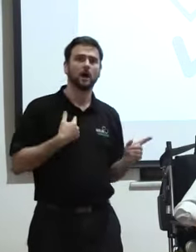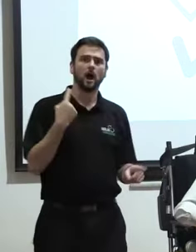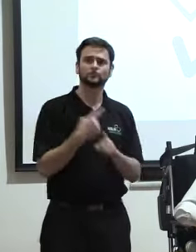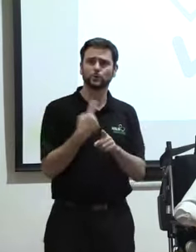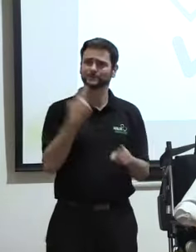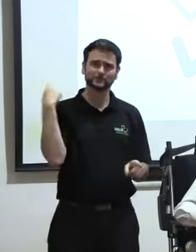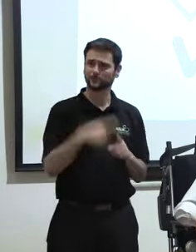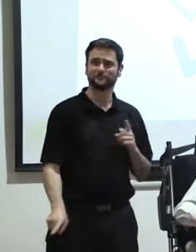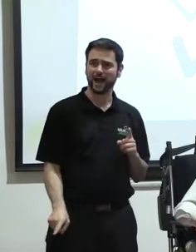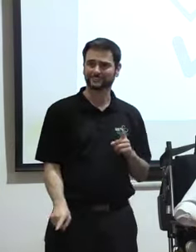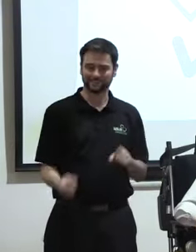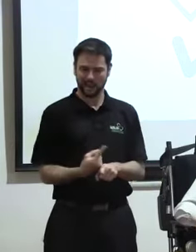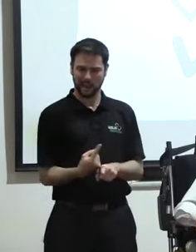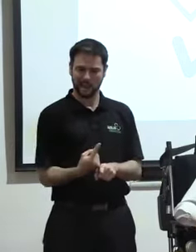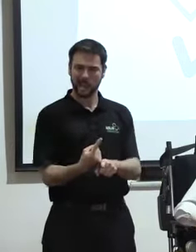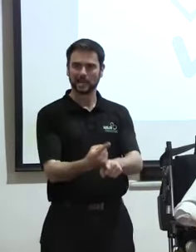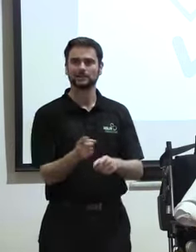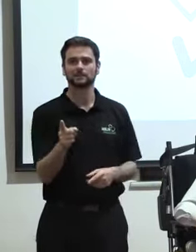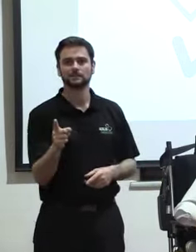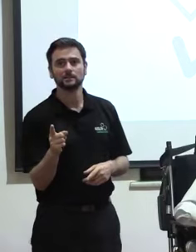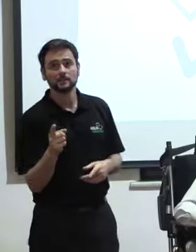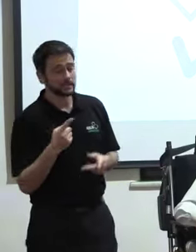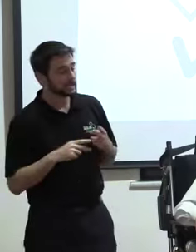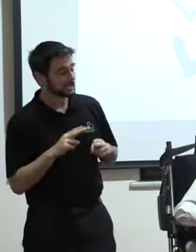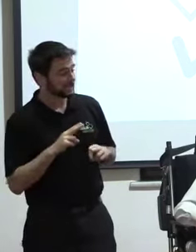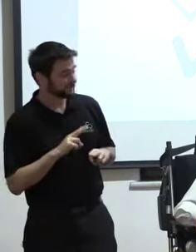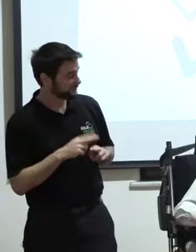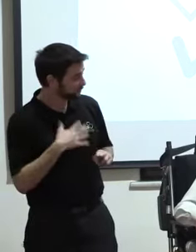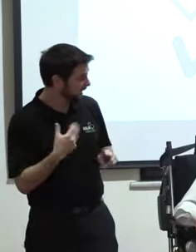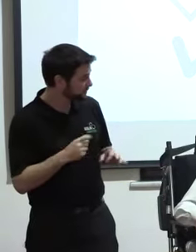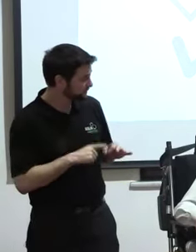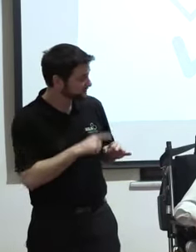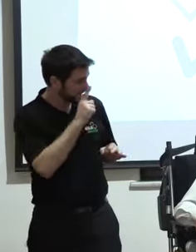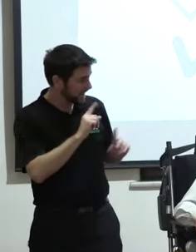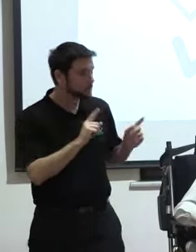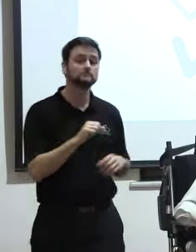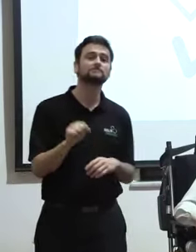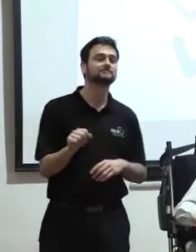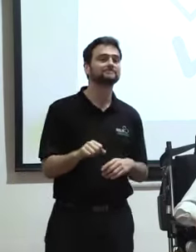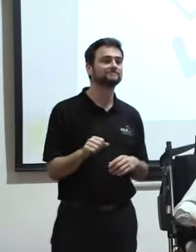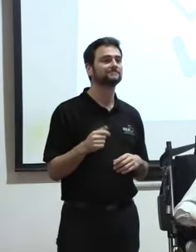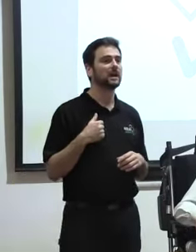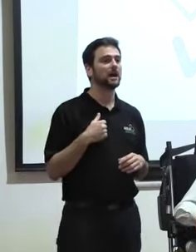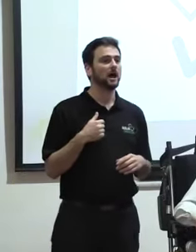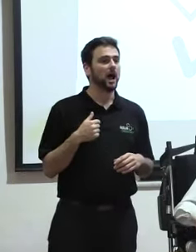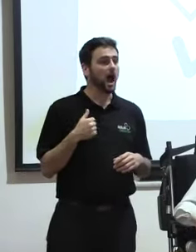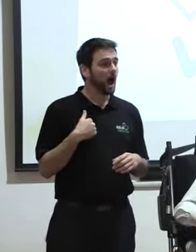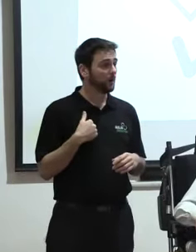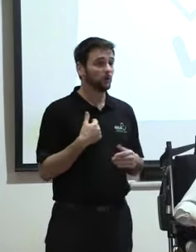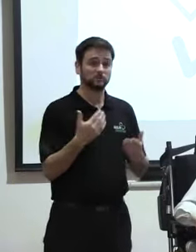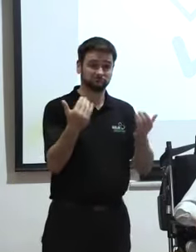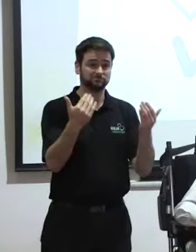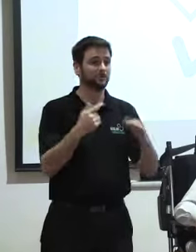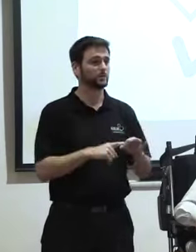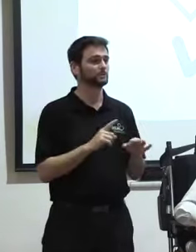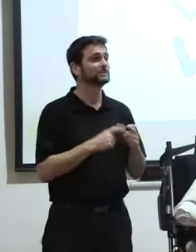fast. But then we've got time for questions. Yeah, as well in let's that have some 20 minutes. questions, and if something else pops into my head, I'll